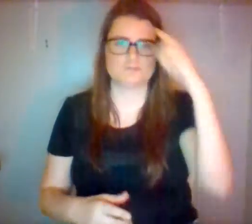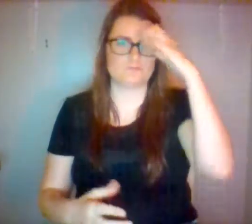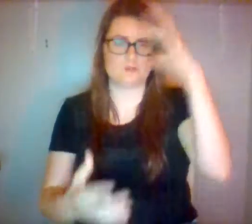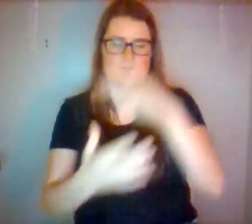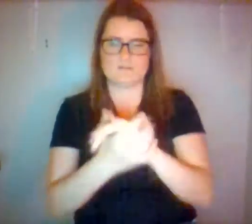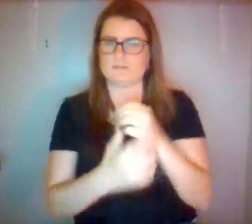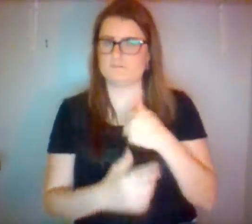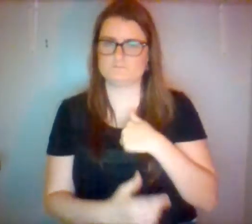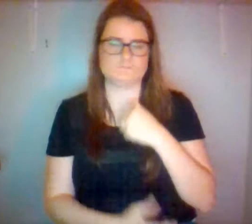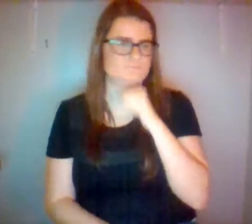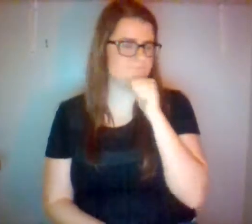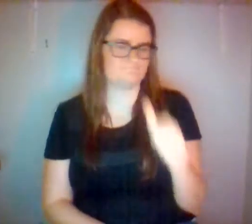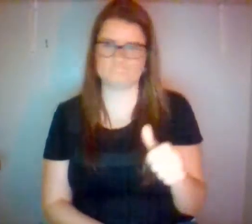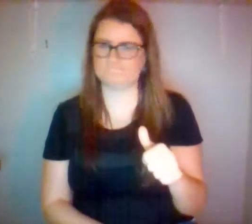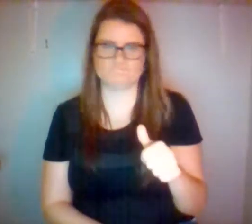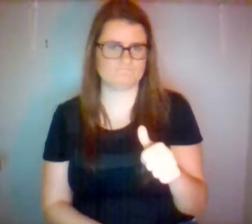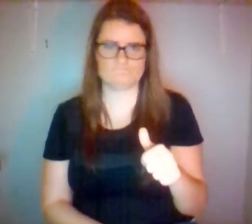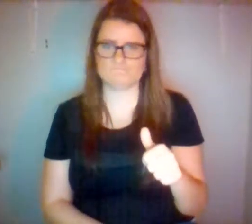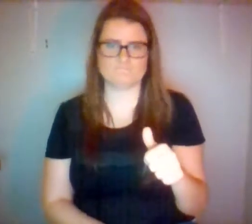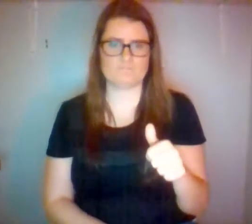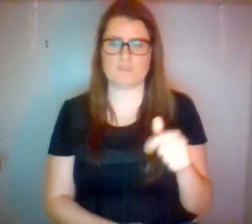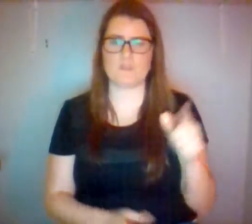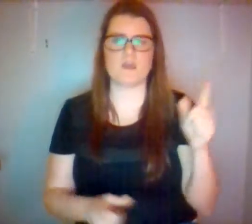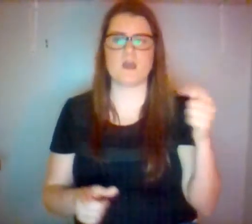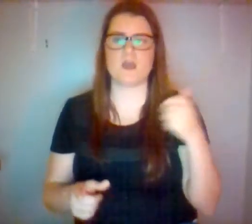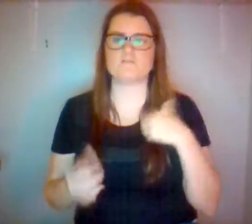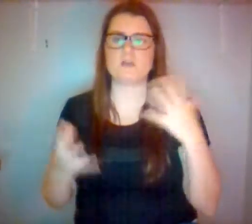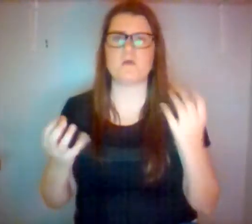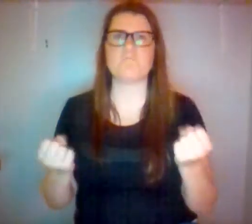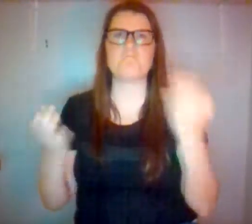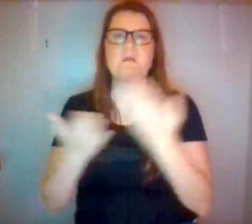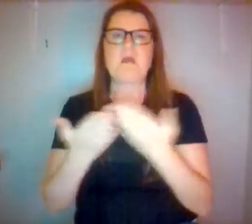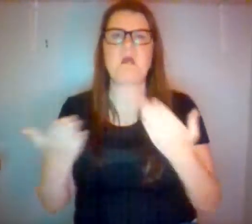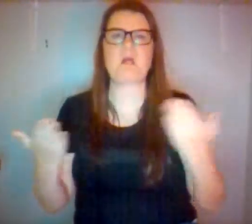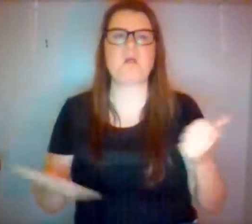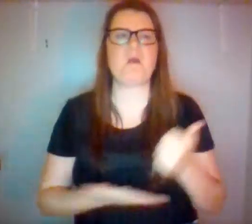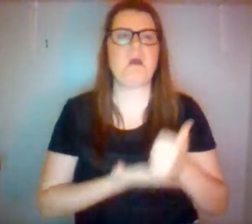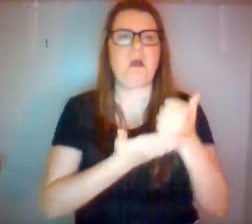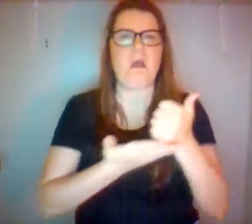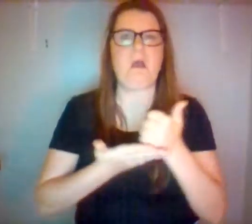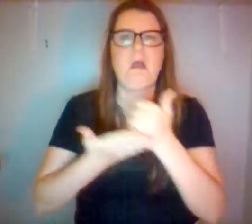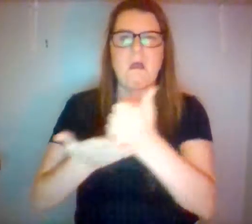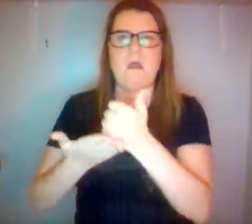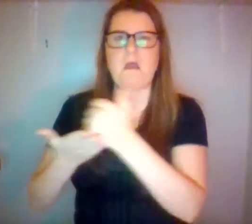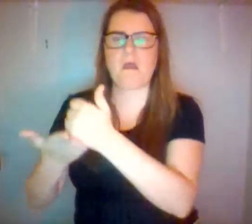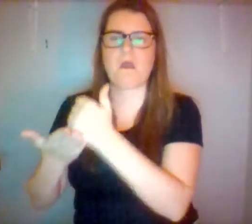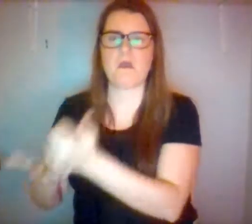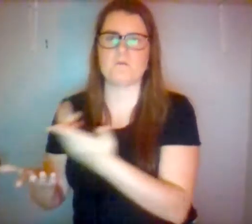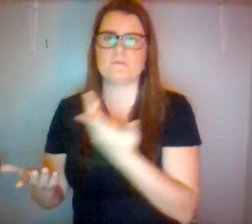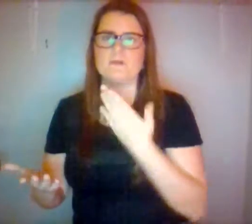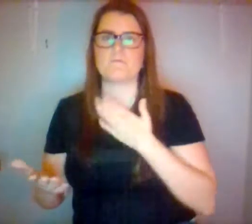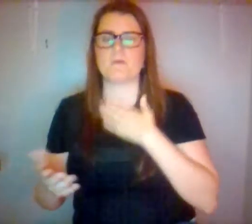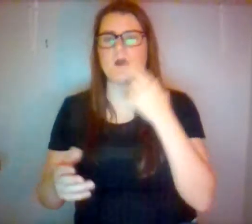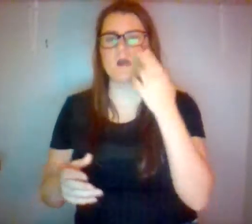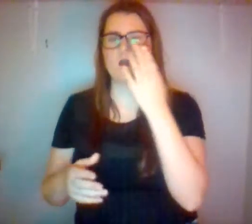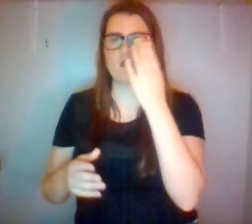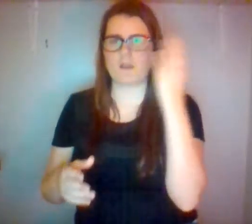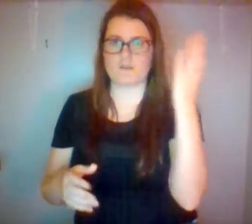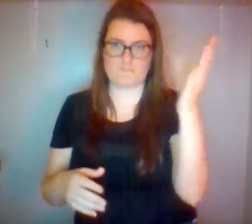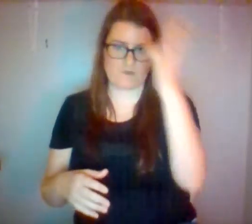I've done in the name of God my Father should be all the proof you need. The Father and I are one.